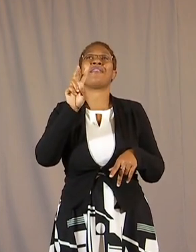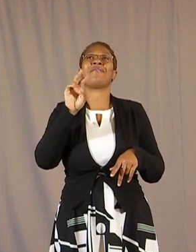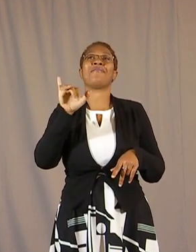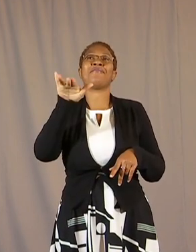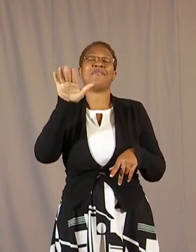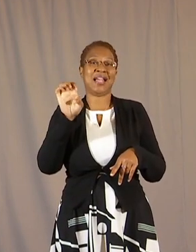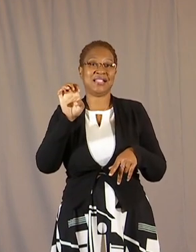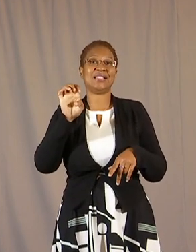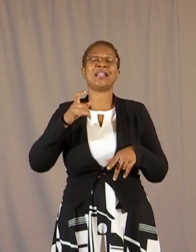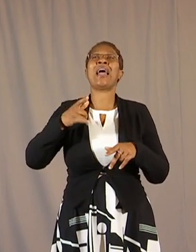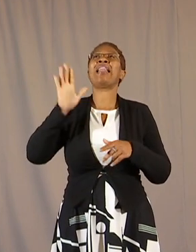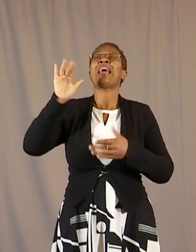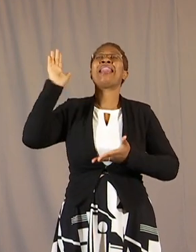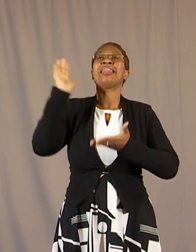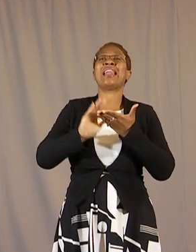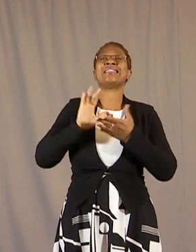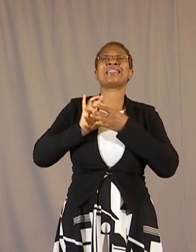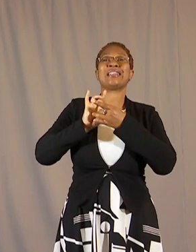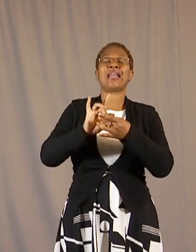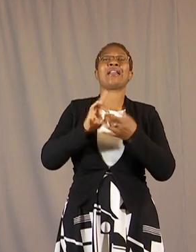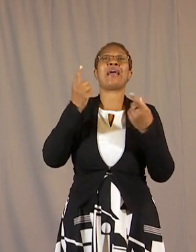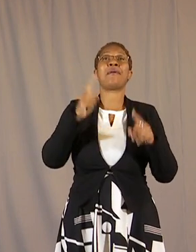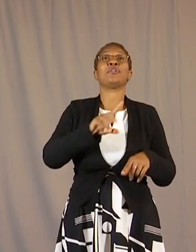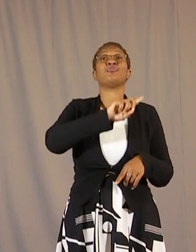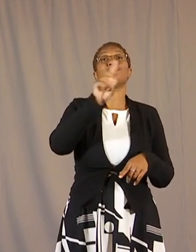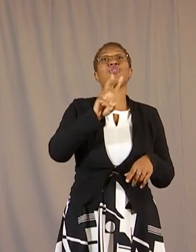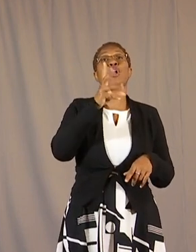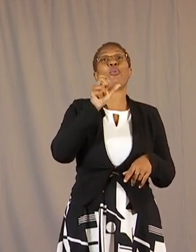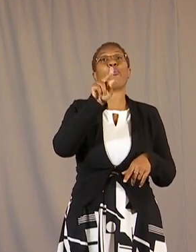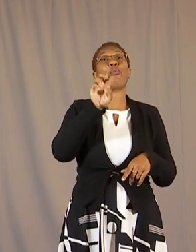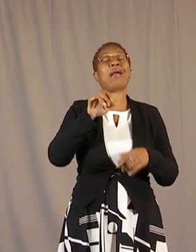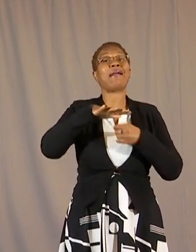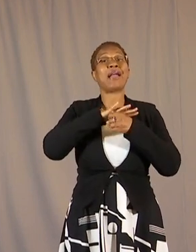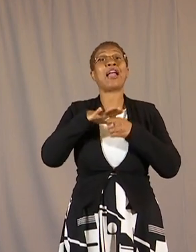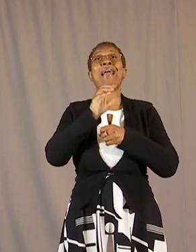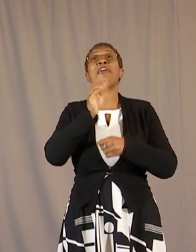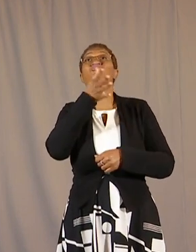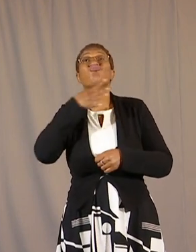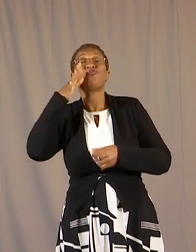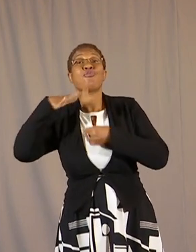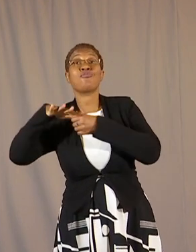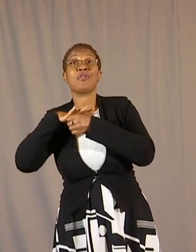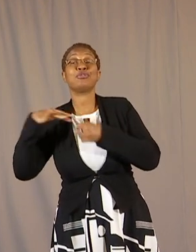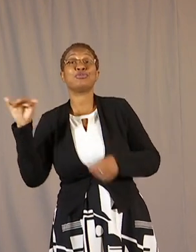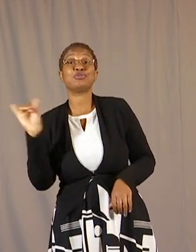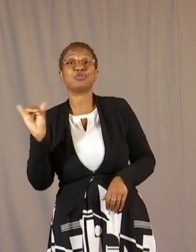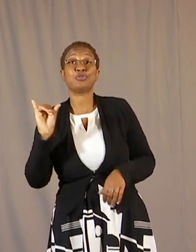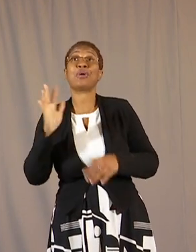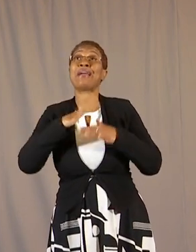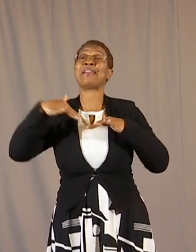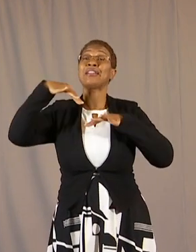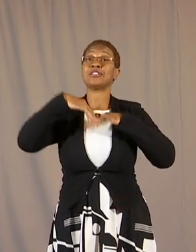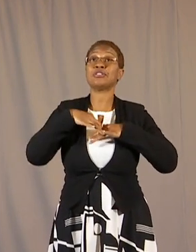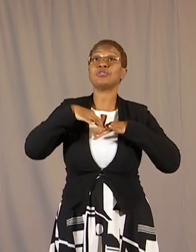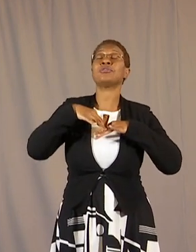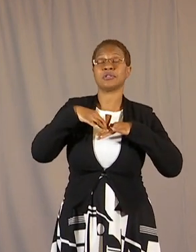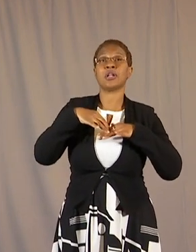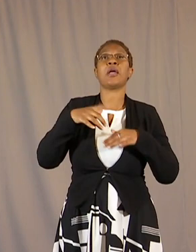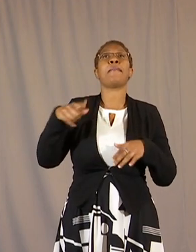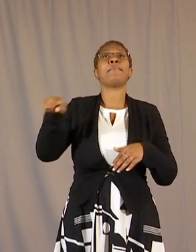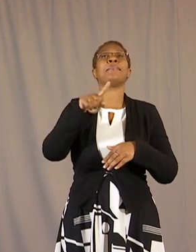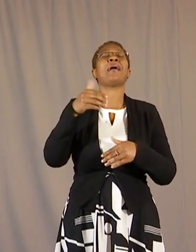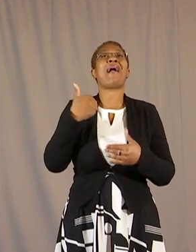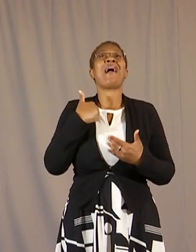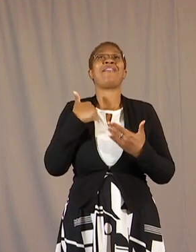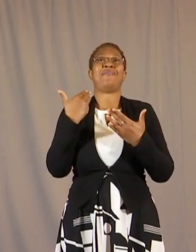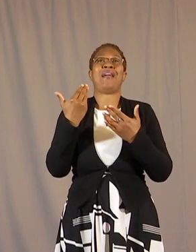Connect issue that happened in the Detroit Wayne area and in rural communities as well as in indigenous communities, people getting access